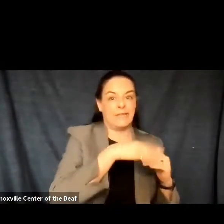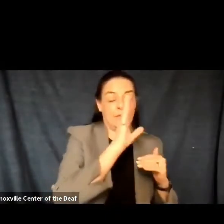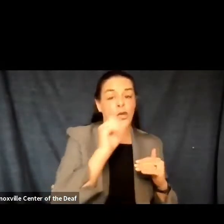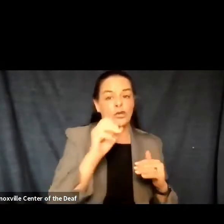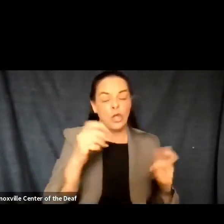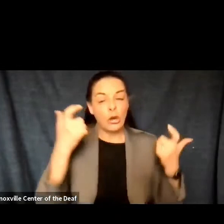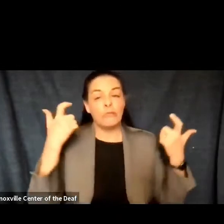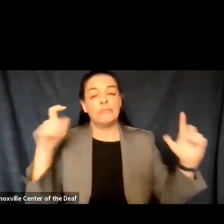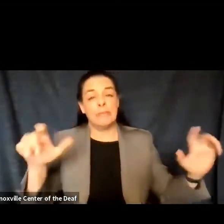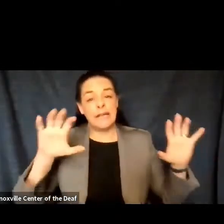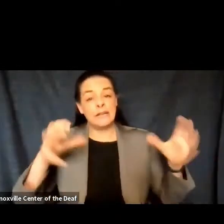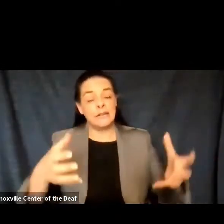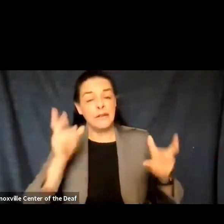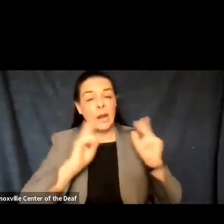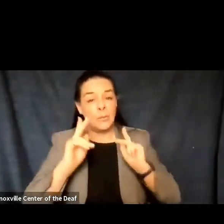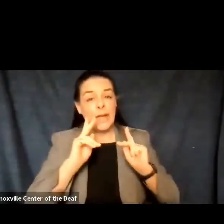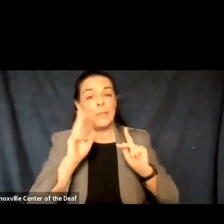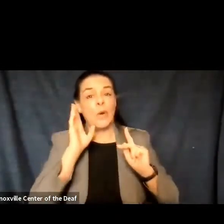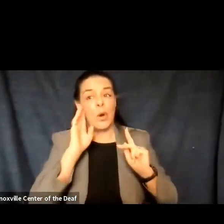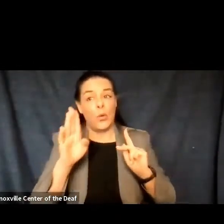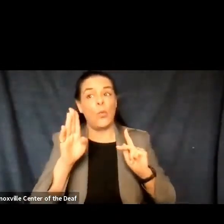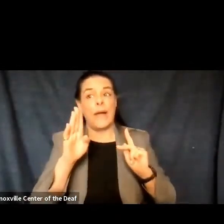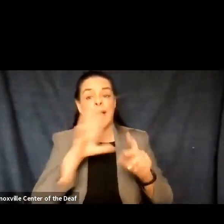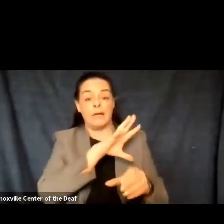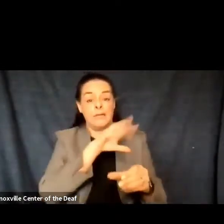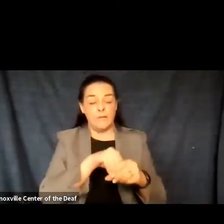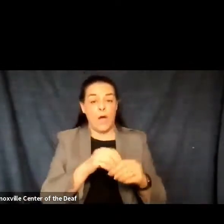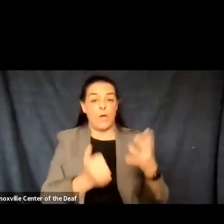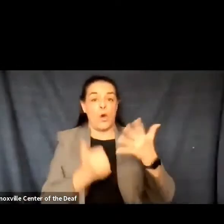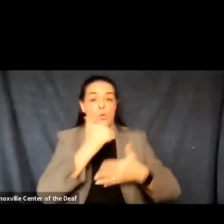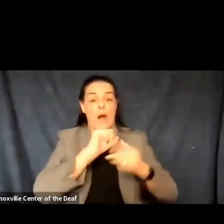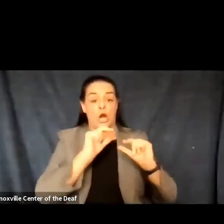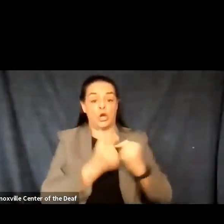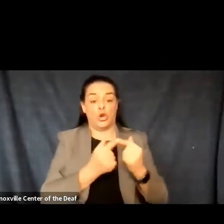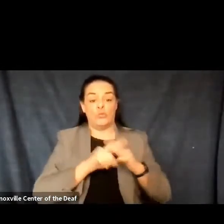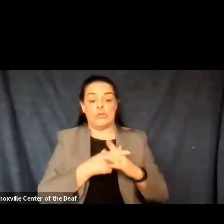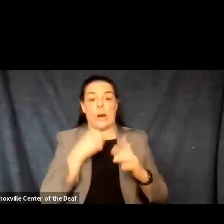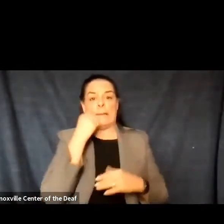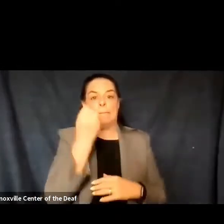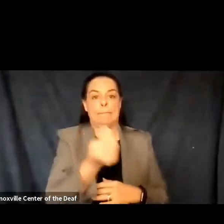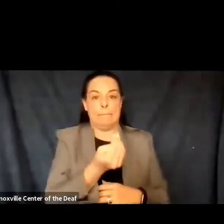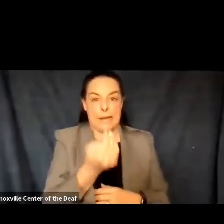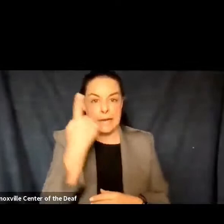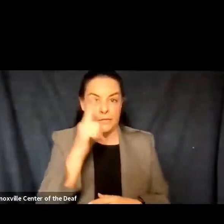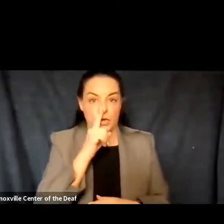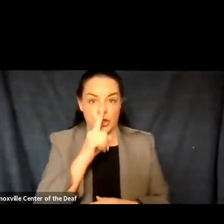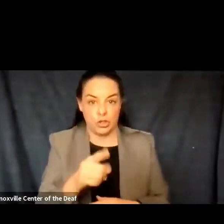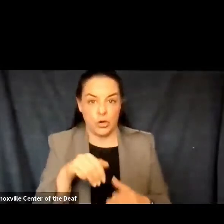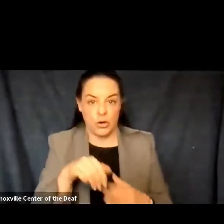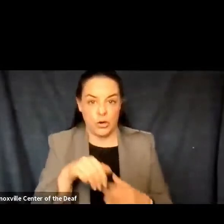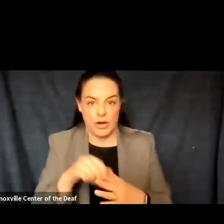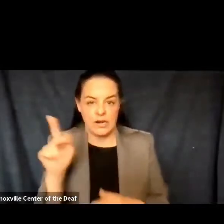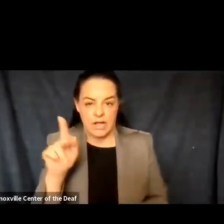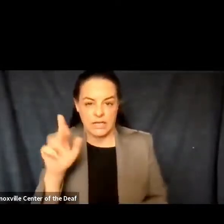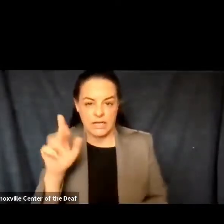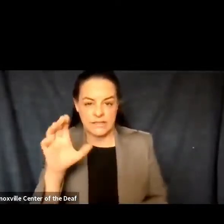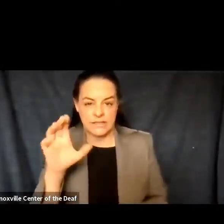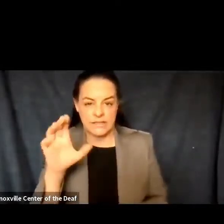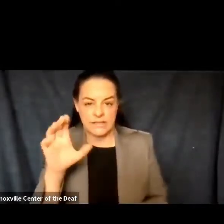chunk of people entering into the priority groups beginning Monday, definitely in Knox County. From